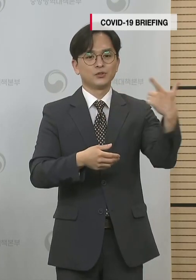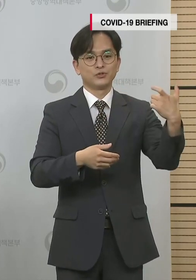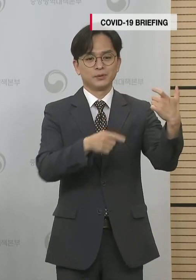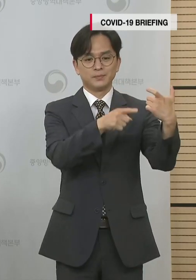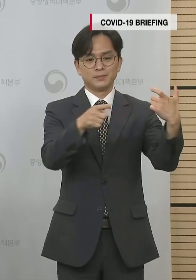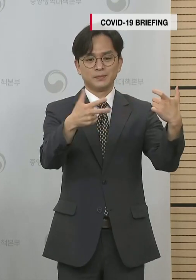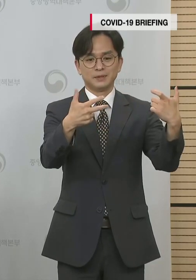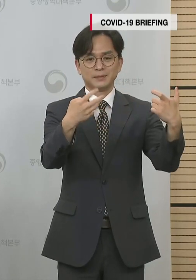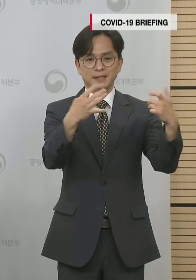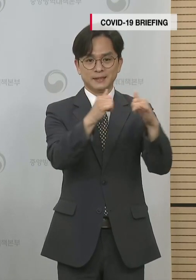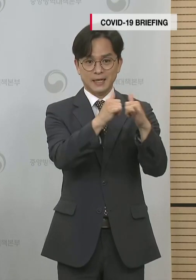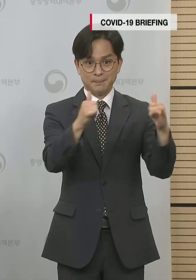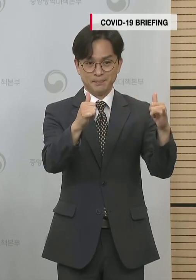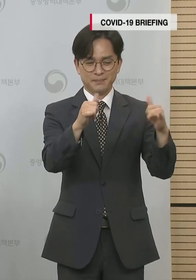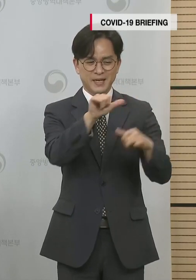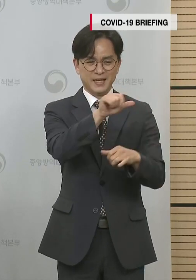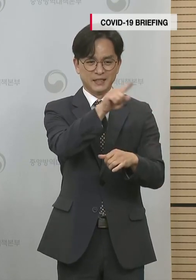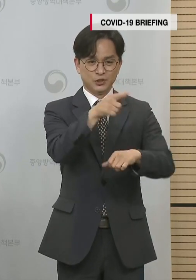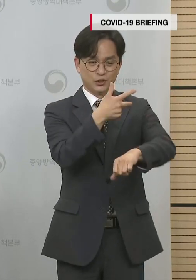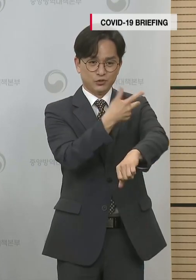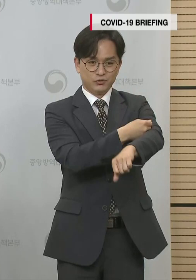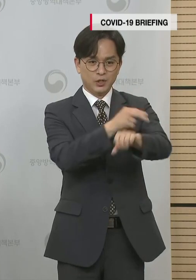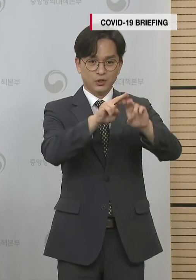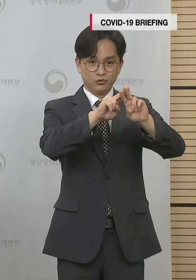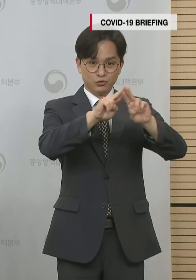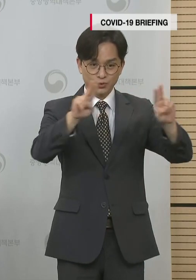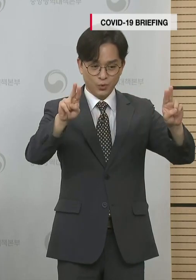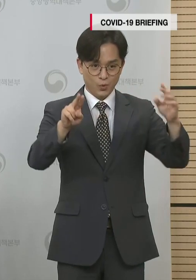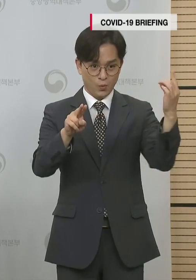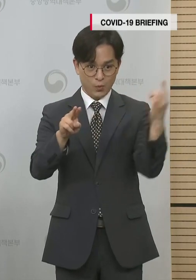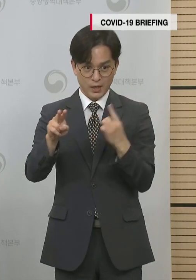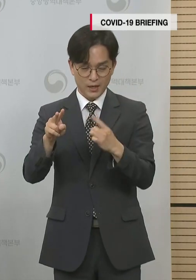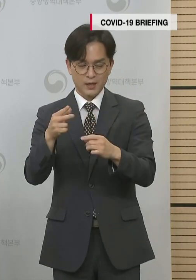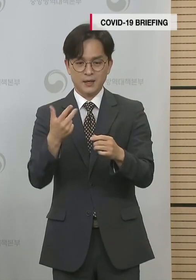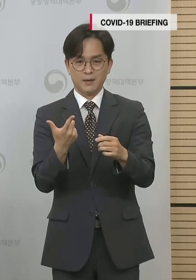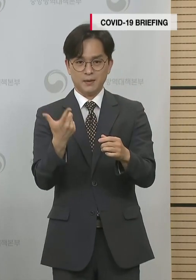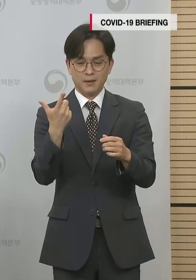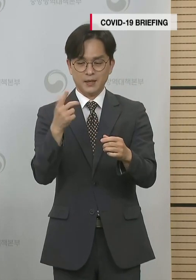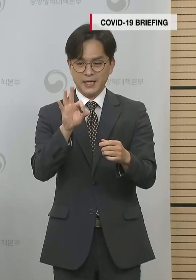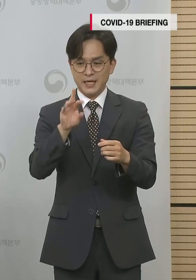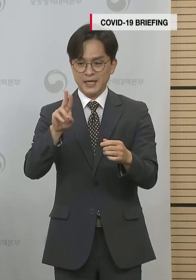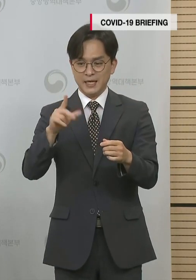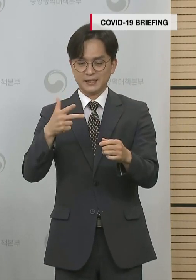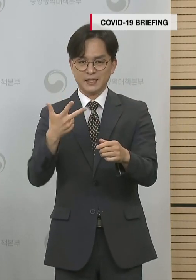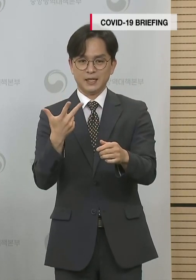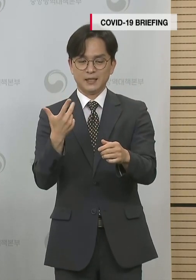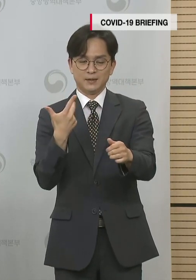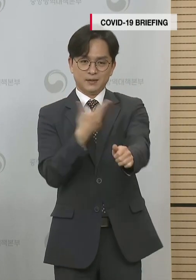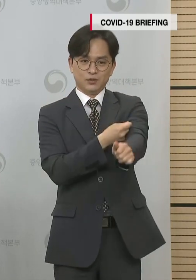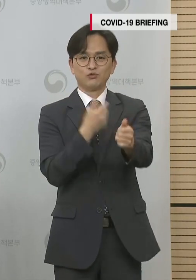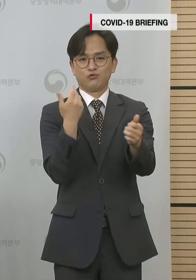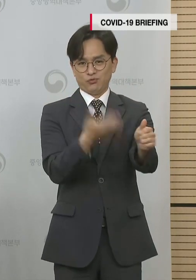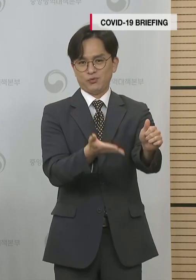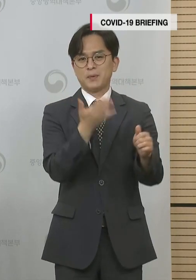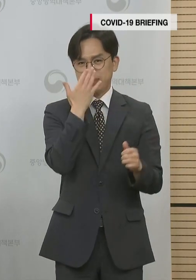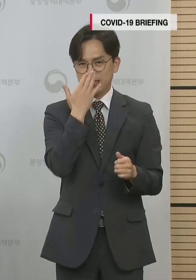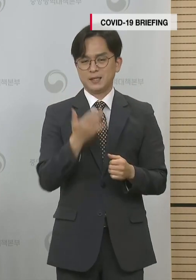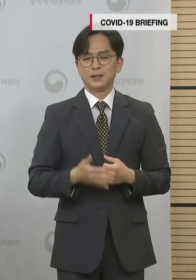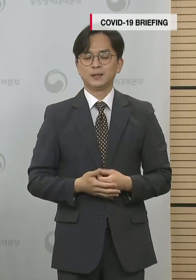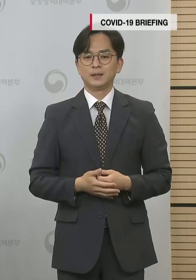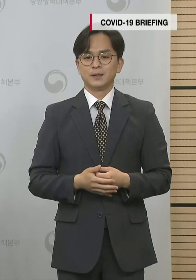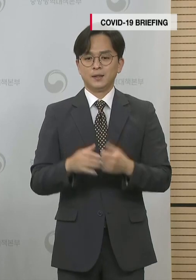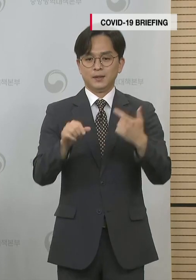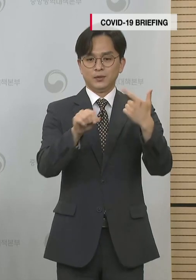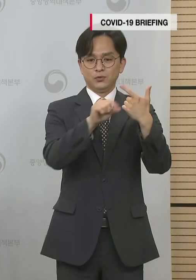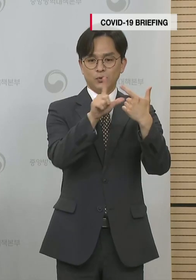surplus vaccines, we are also providing these surplus vaccines to the people who have signed up for the